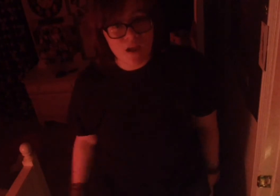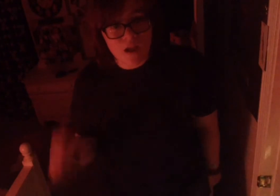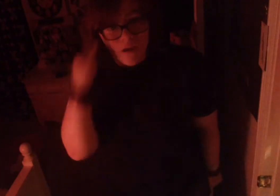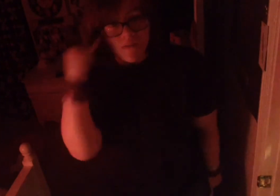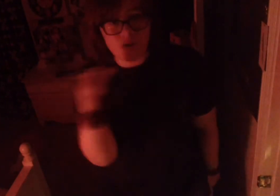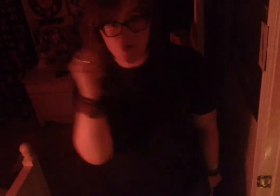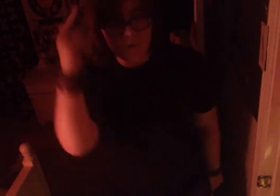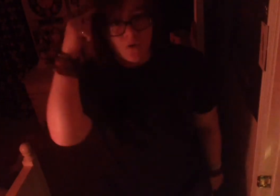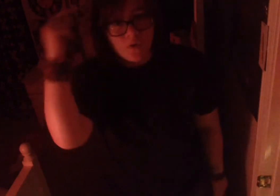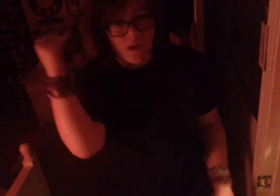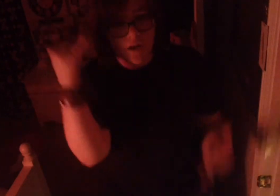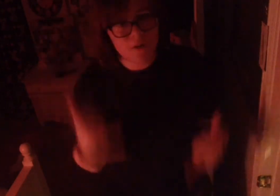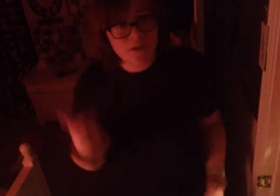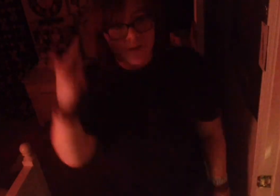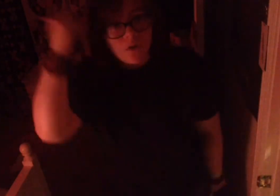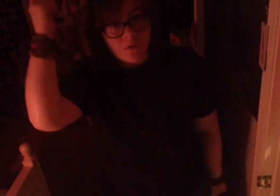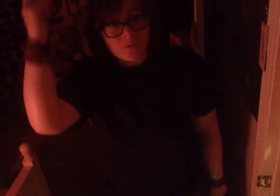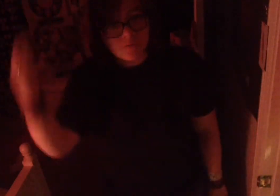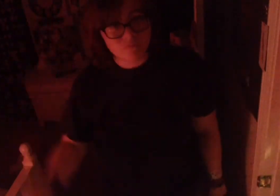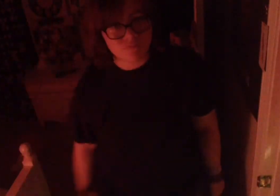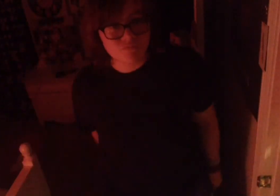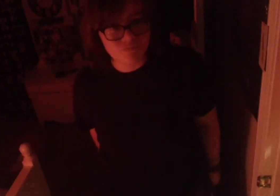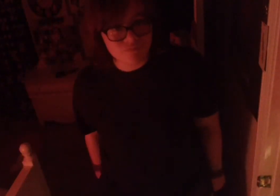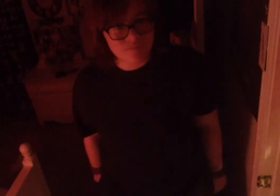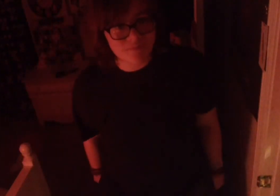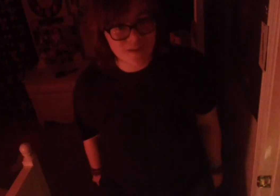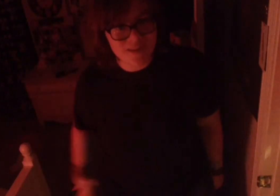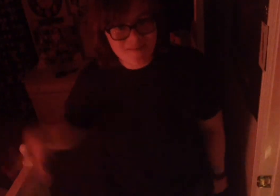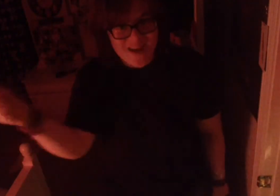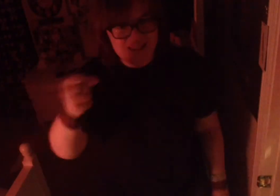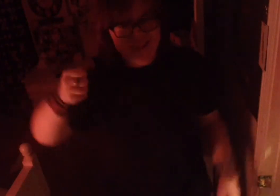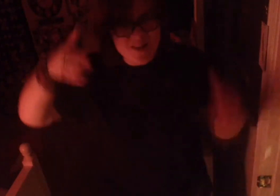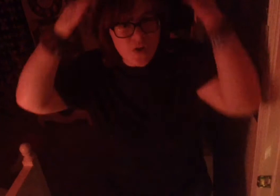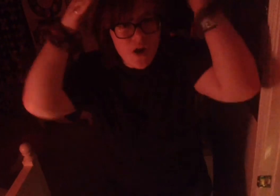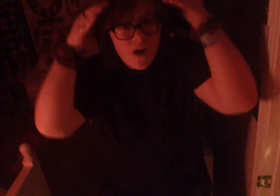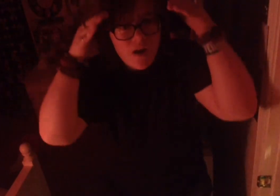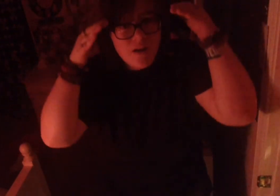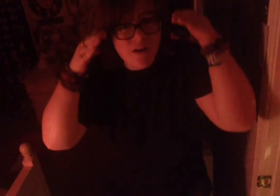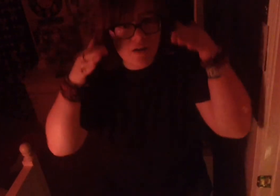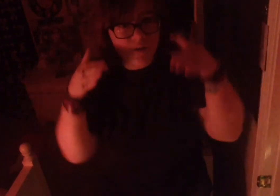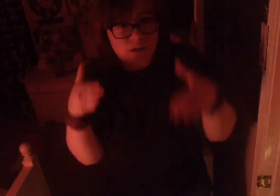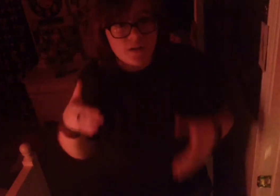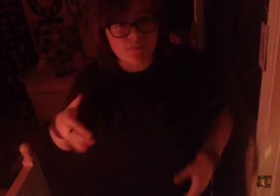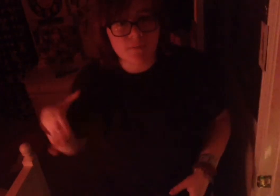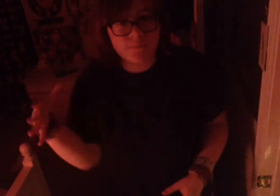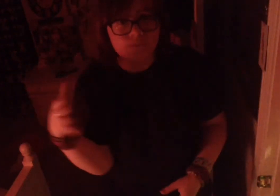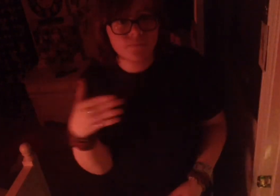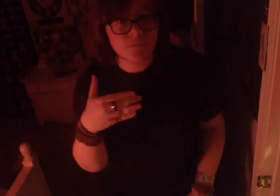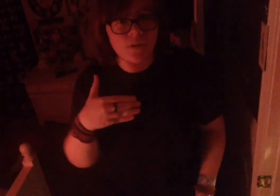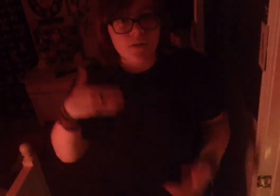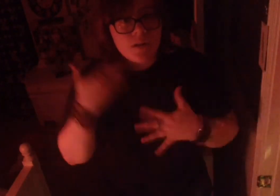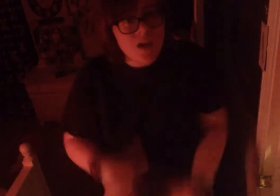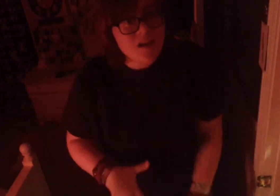And if you don't know now, you know. I'm taking back the crown. I'm all just jumping again.